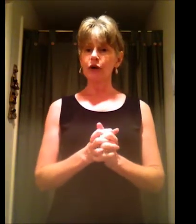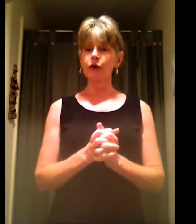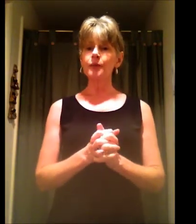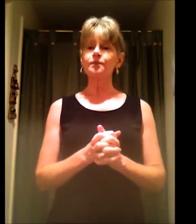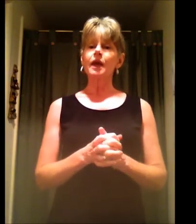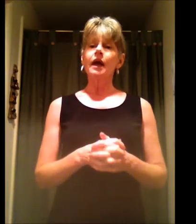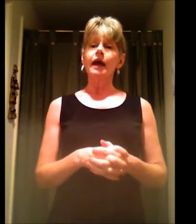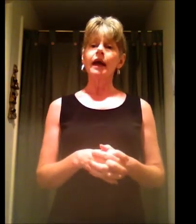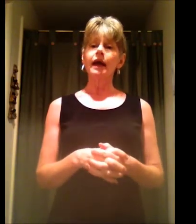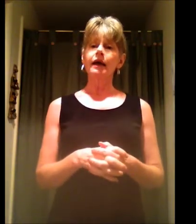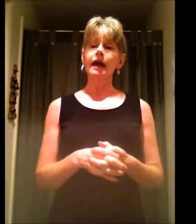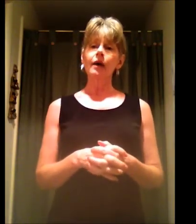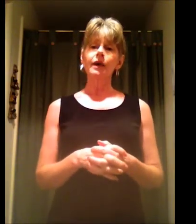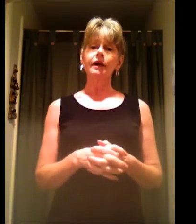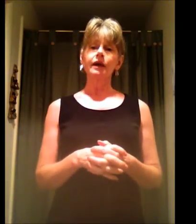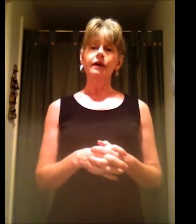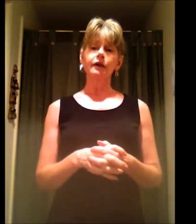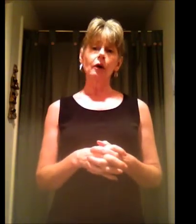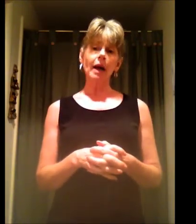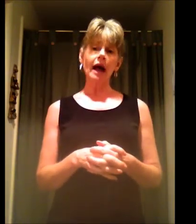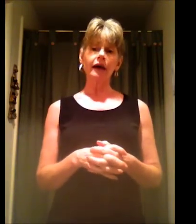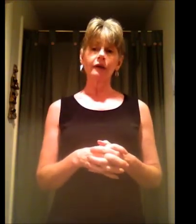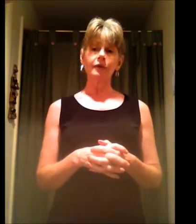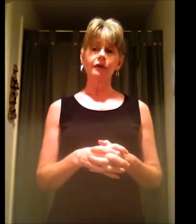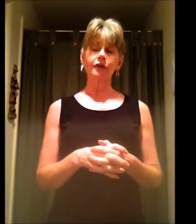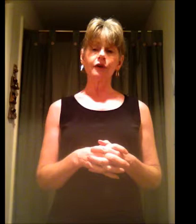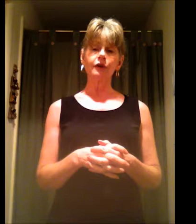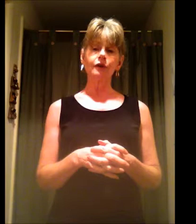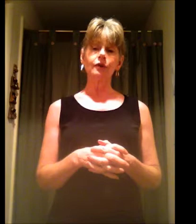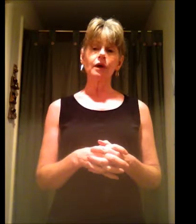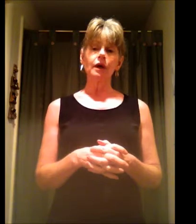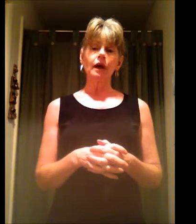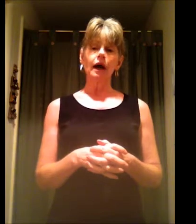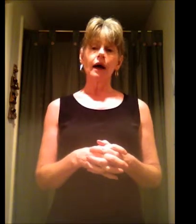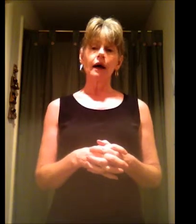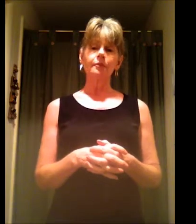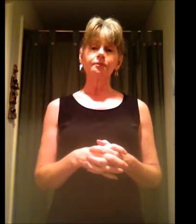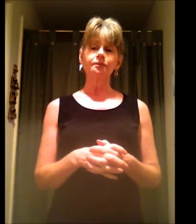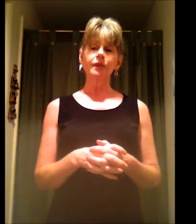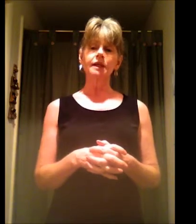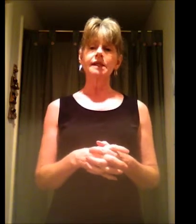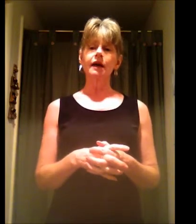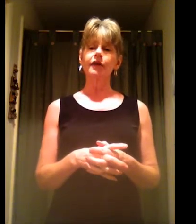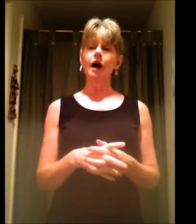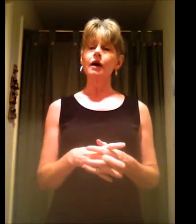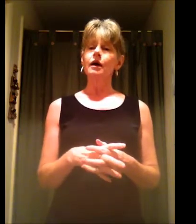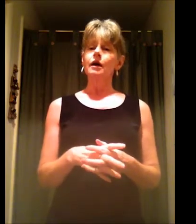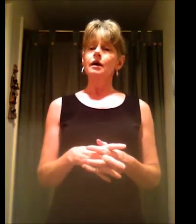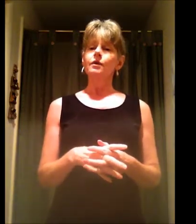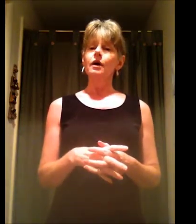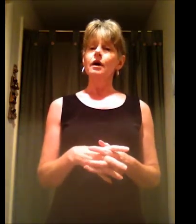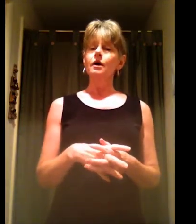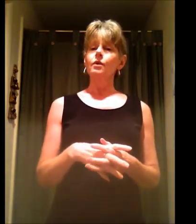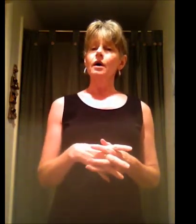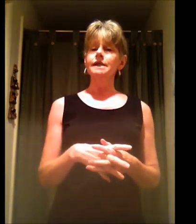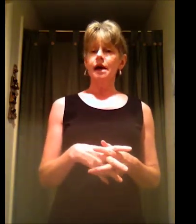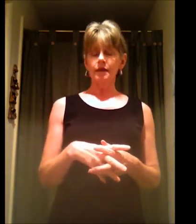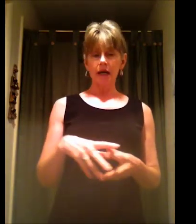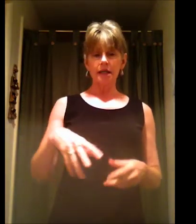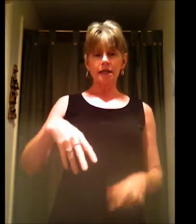you. And now we can go back and review. Let's see, I've got a sign that I didn't